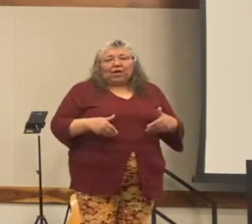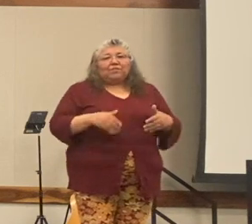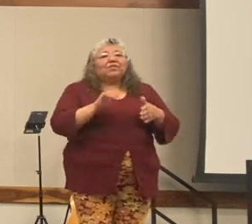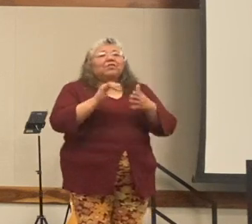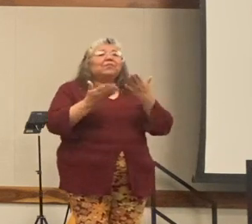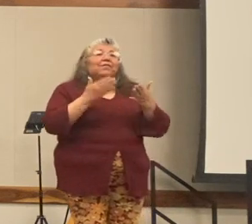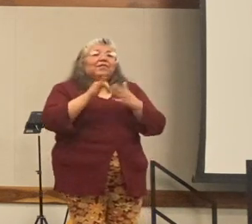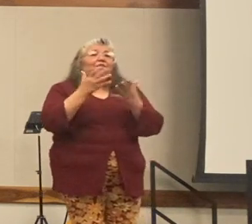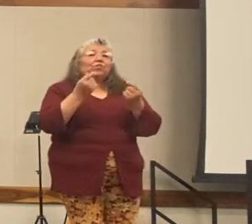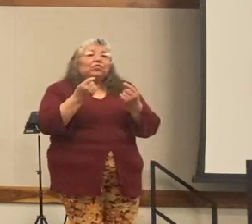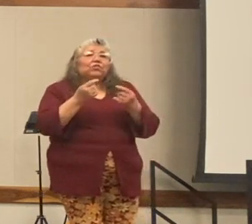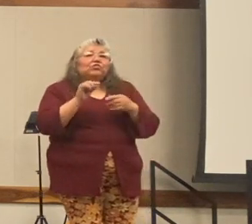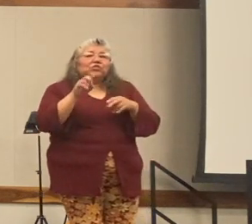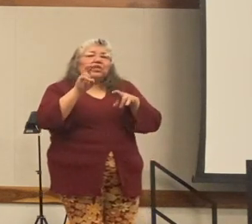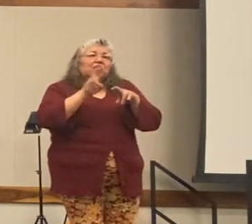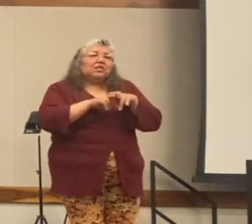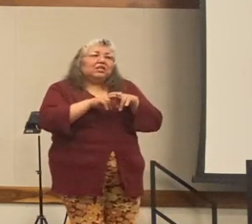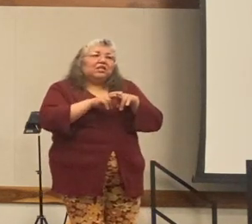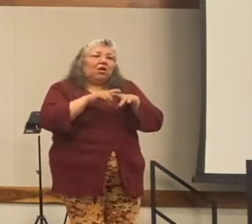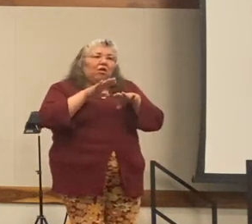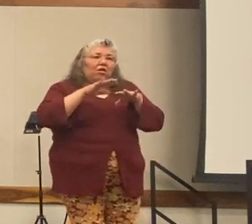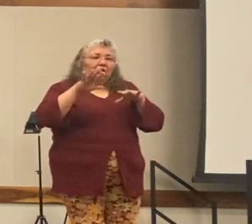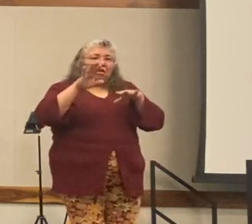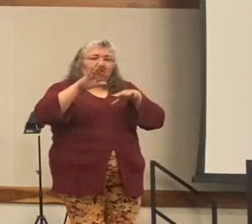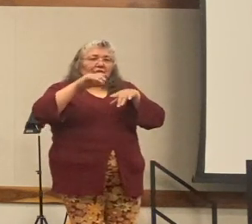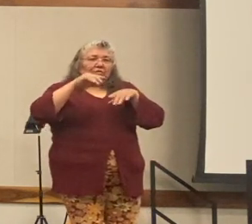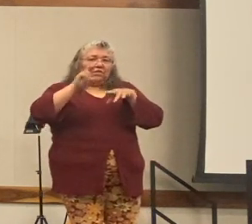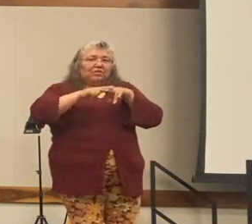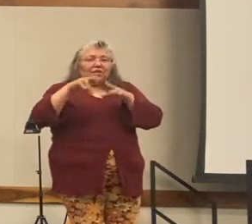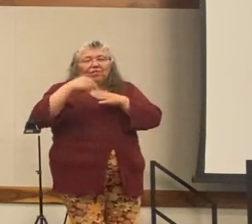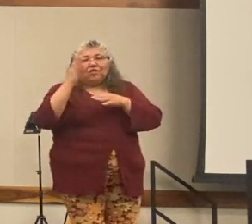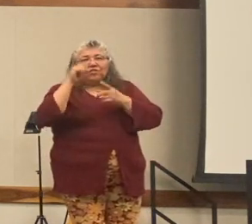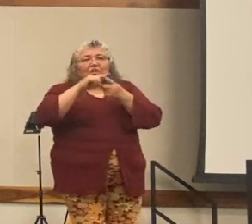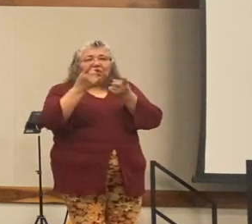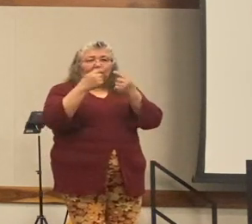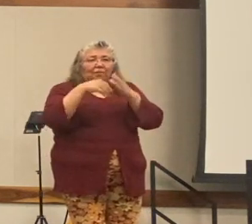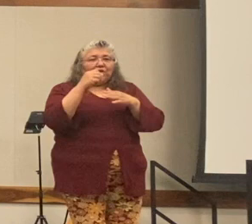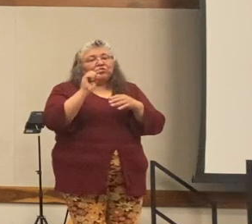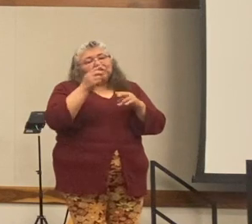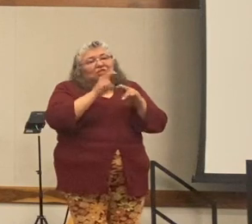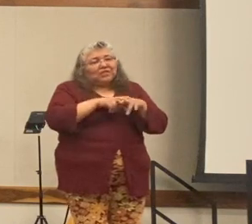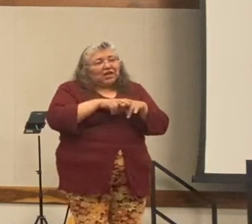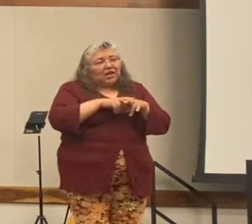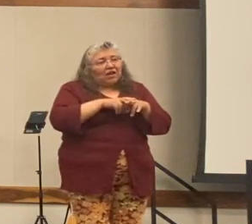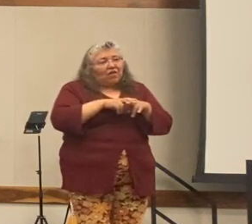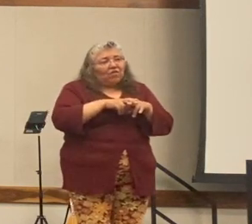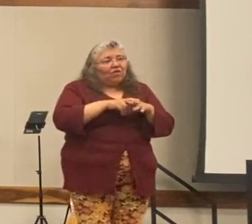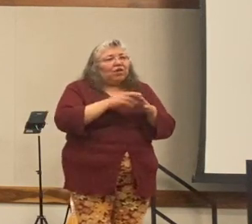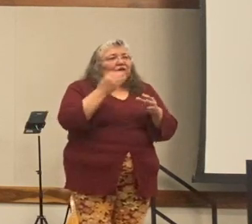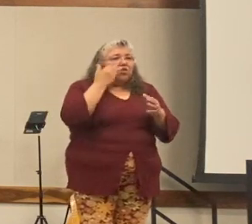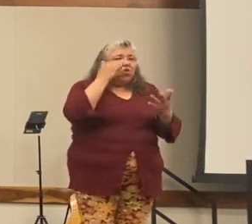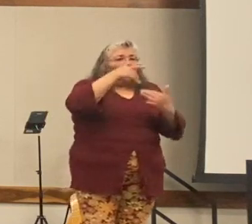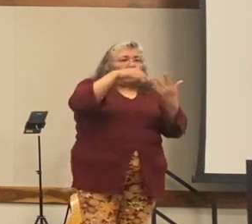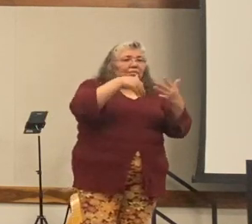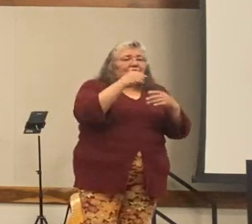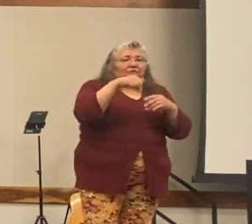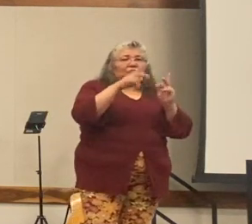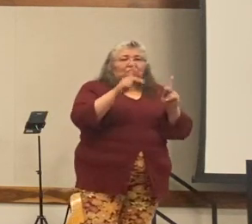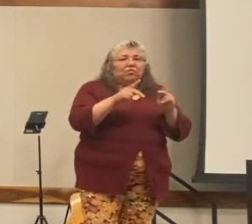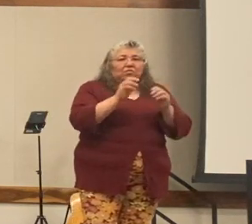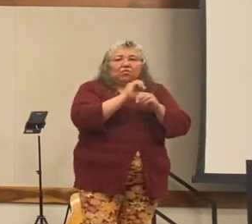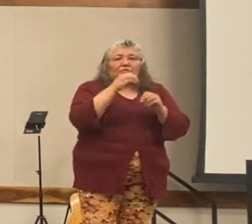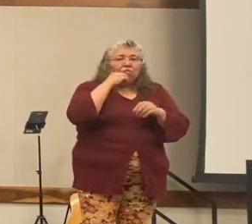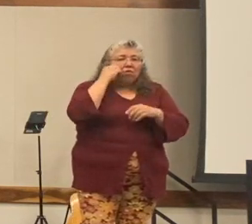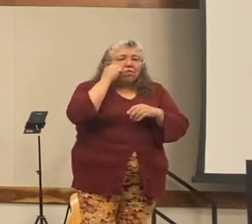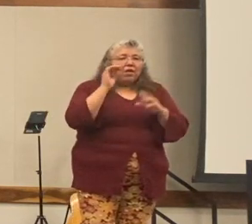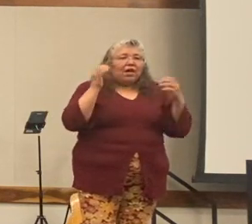should do to my neighbor. Just sit on my porch until they come out. But I just like to sit down and just get to know them. And this person was homeless and